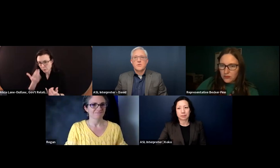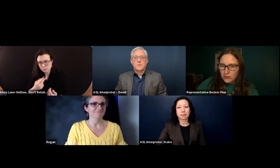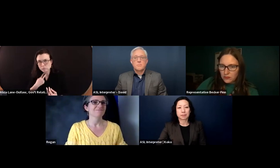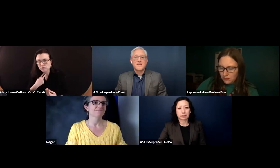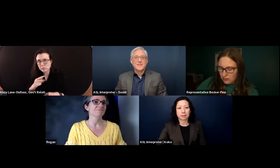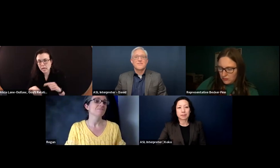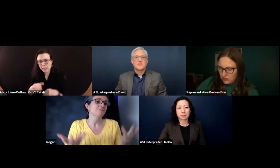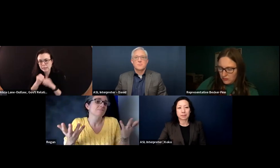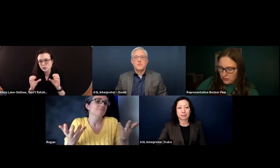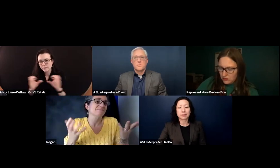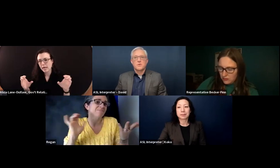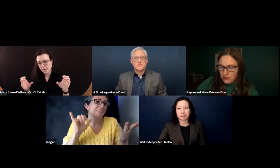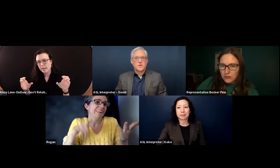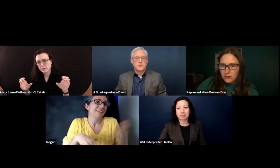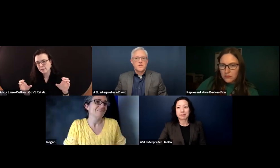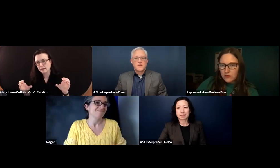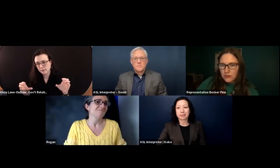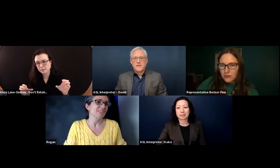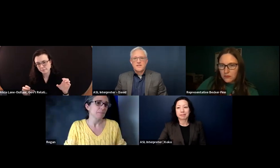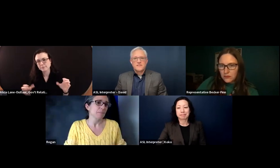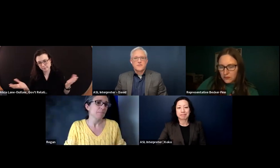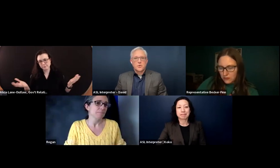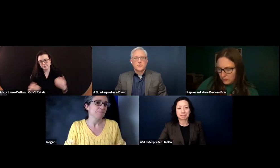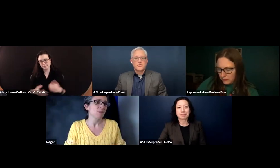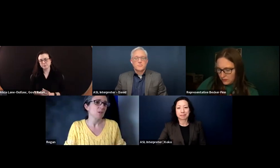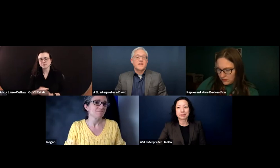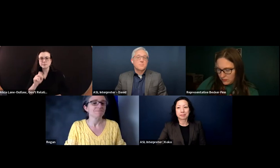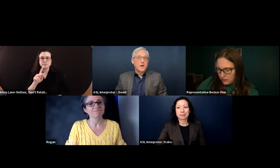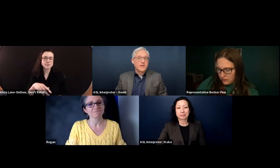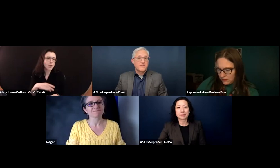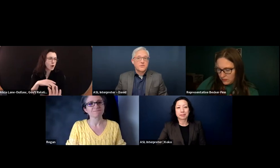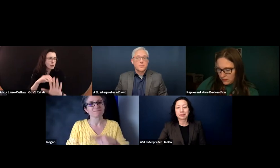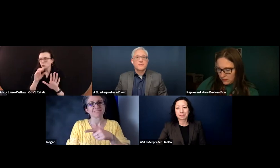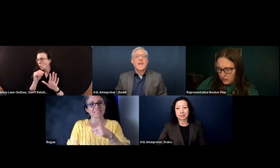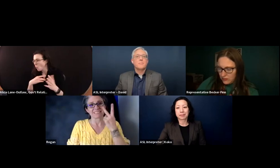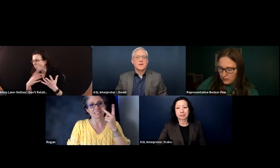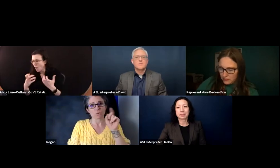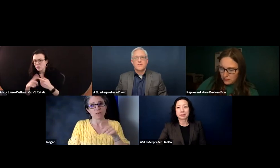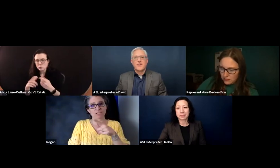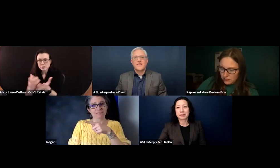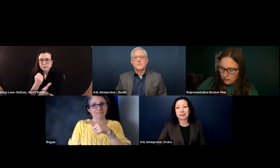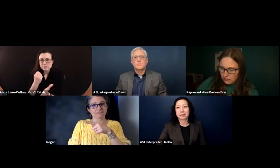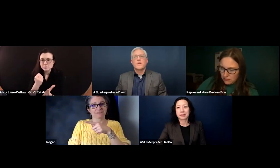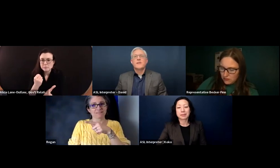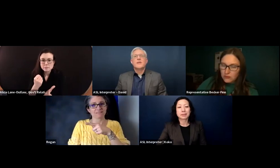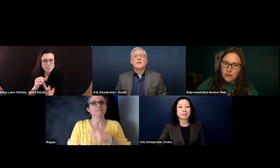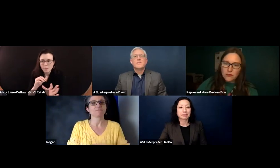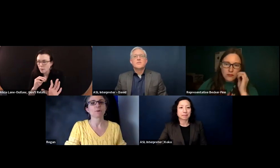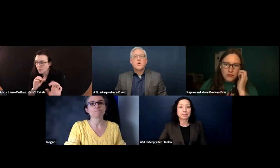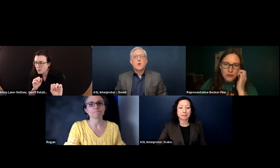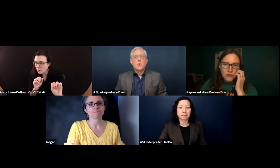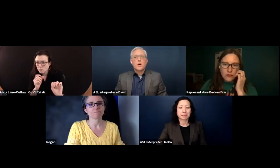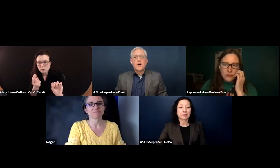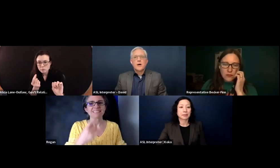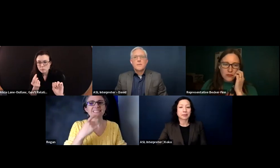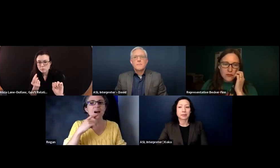soon because of the small numbers that many deaf interpreters, many aspiring deaf interpreters can't become certified at this point.